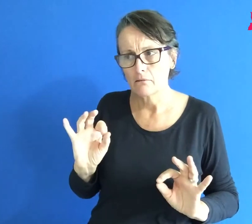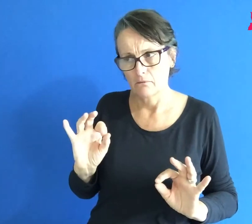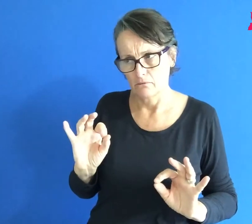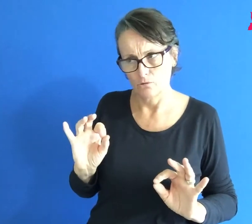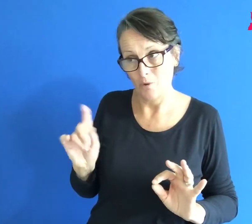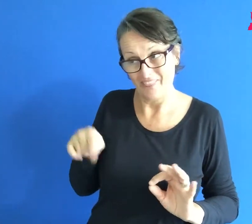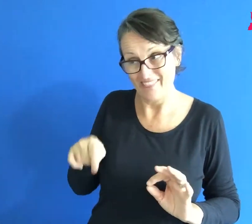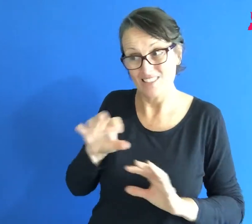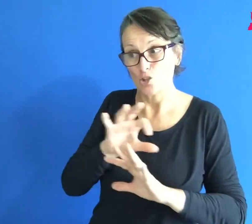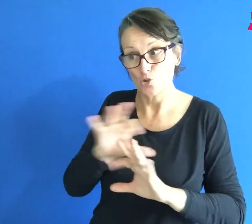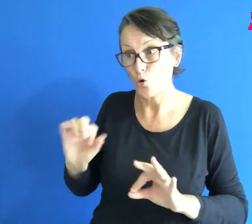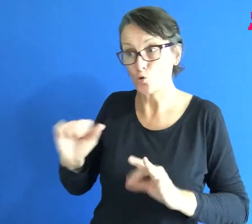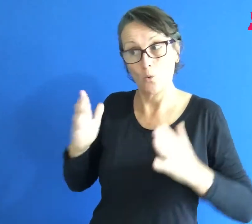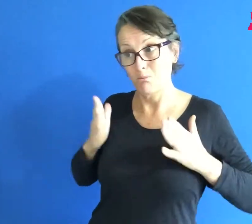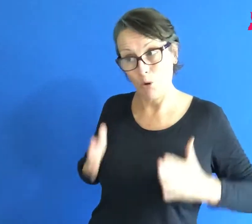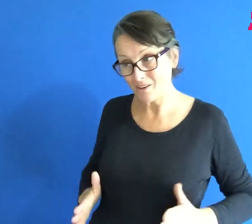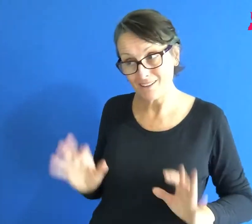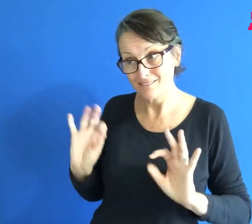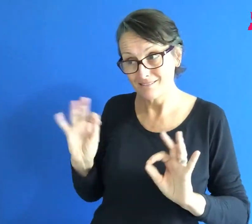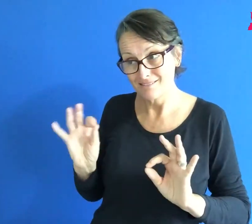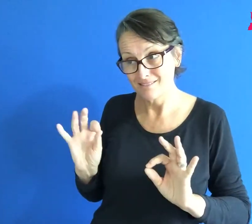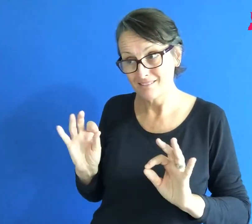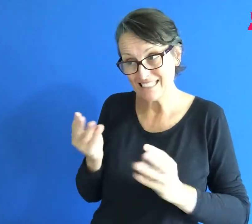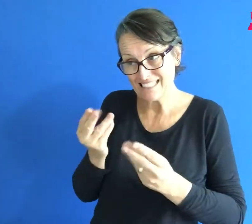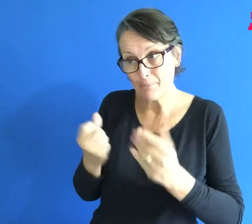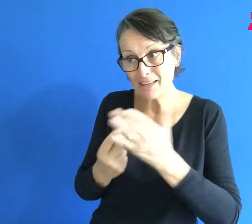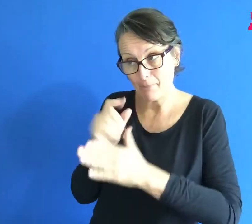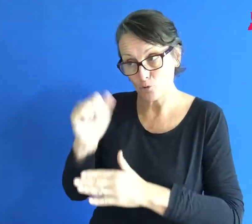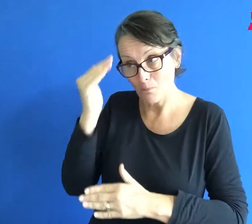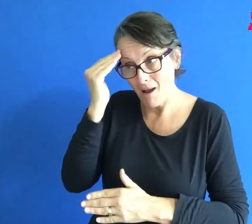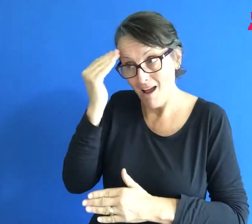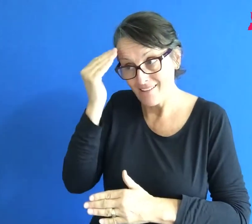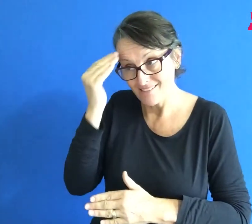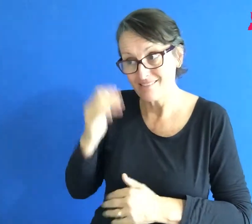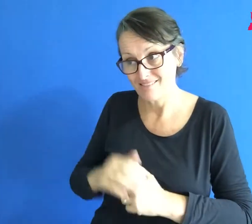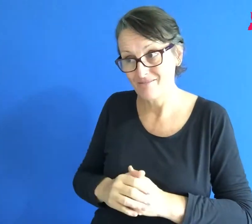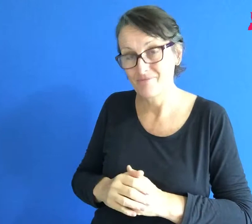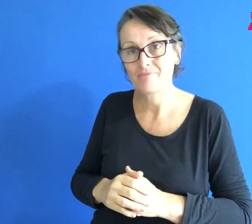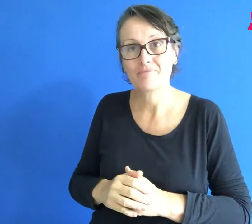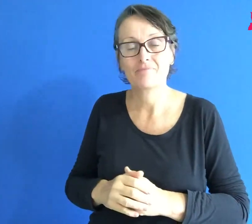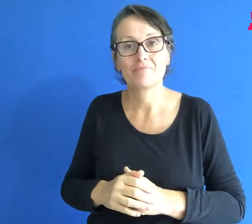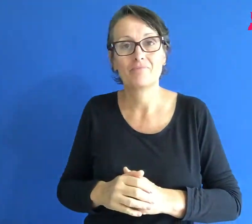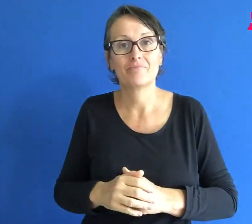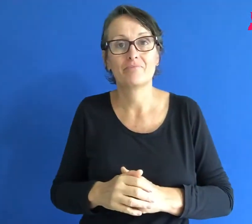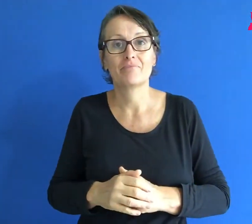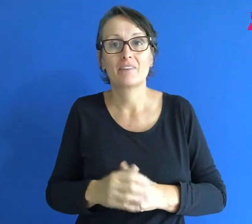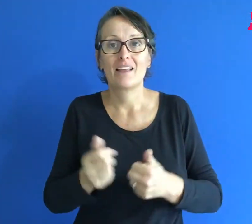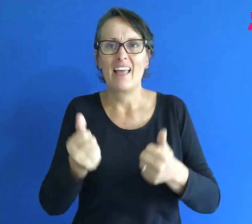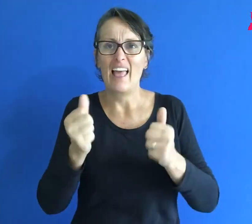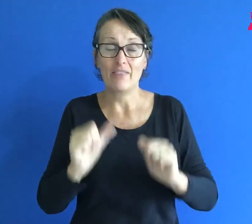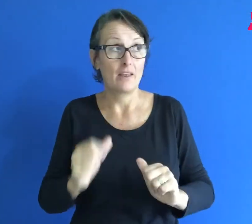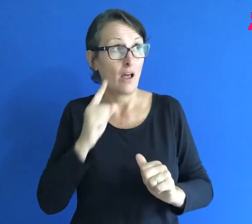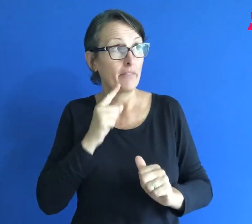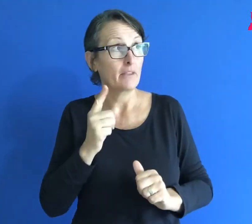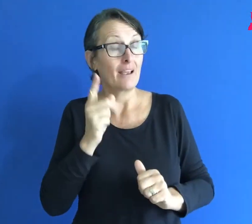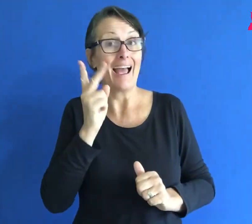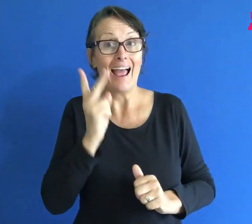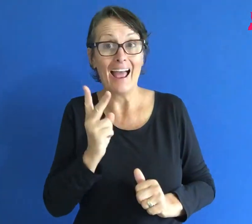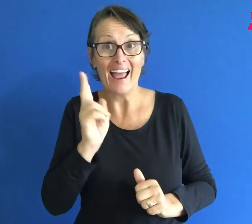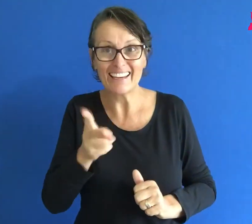not physical as far as we can tell. What happens next? I think I had another one. I can't quite remember. I know